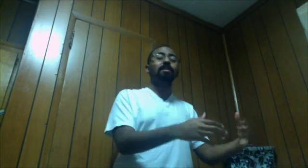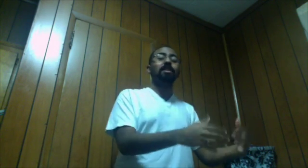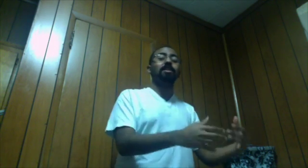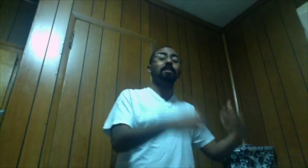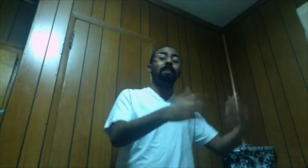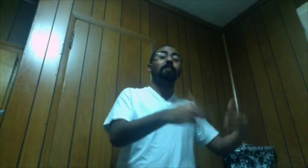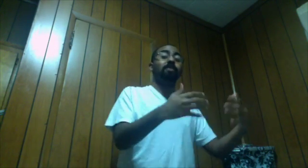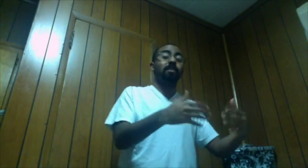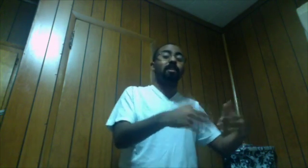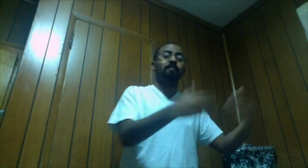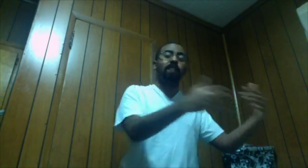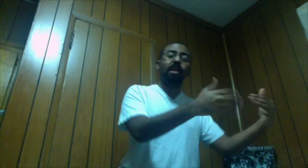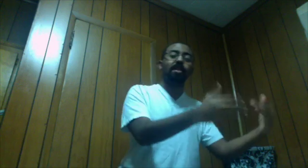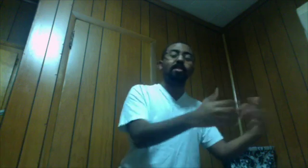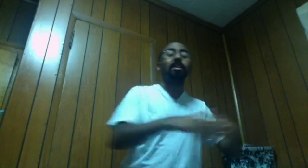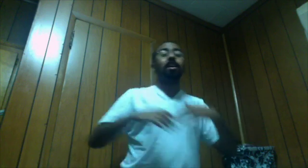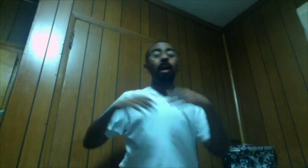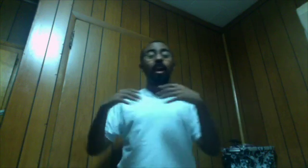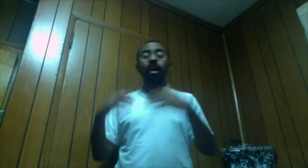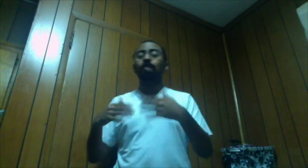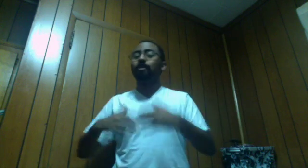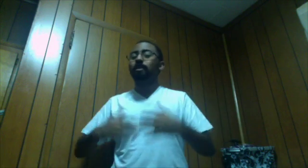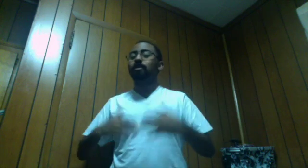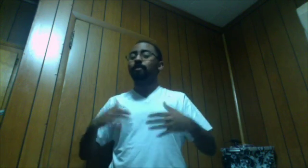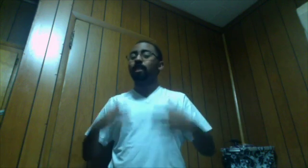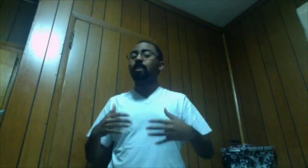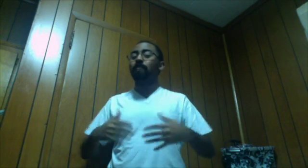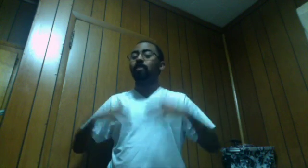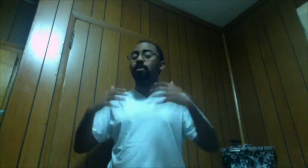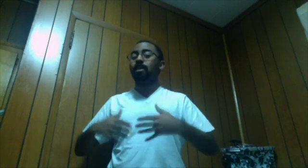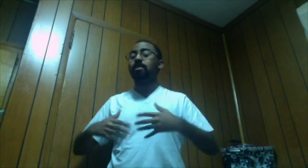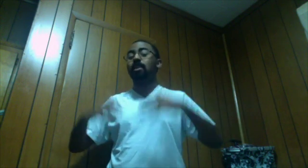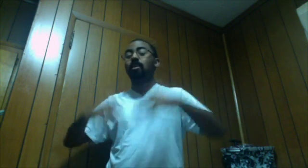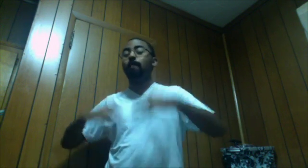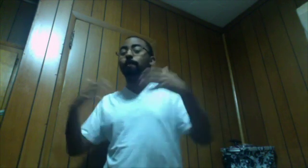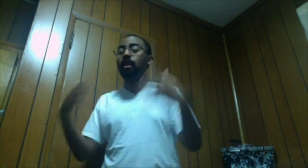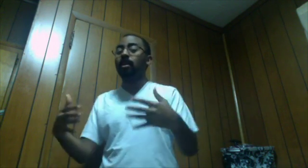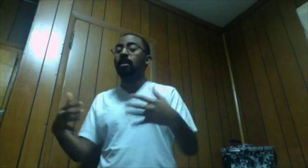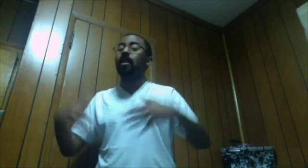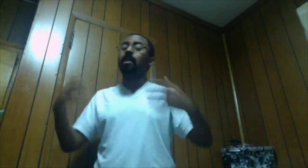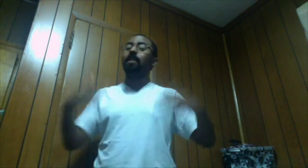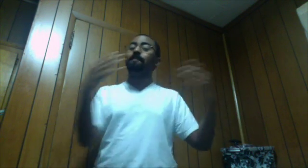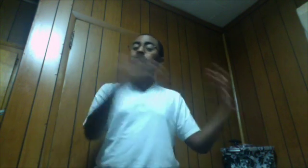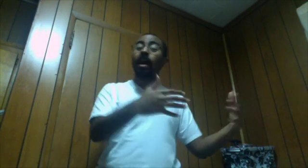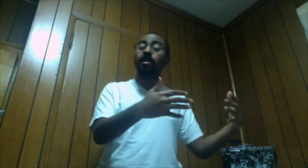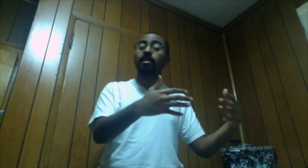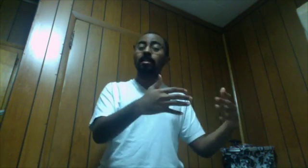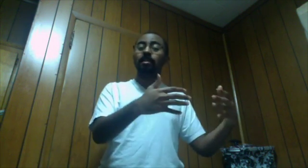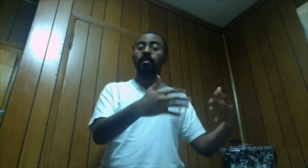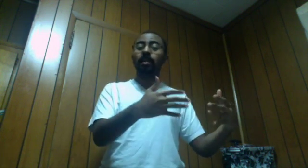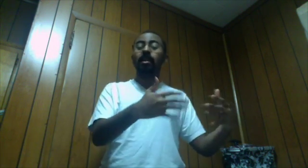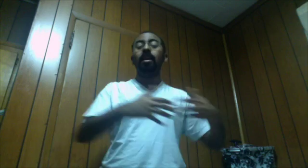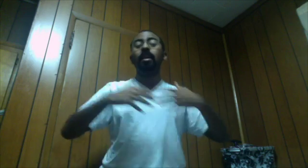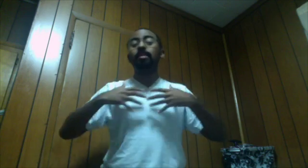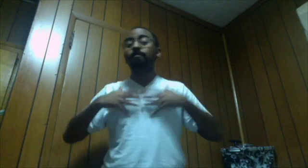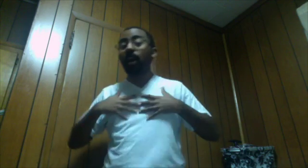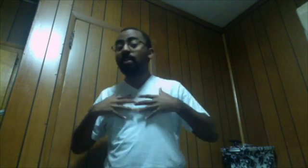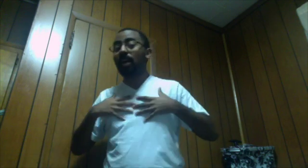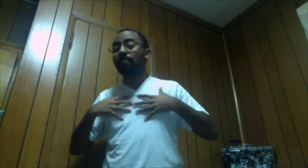section about things that are my list. I hate it when people complain about things that are opinion and not fact. Okay? It is my top 10